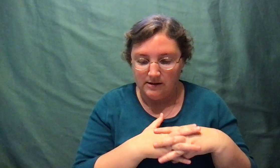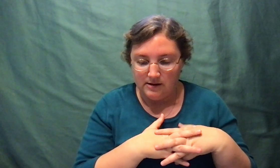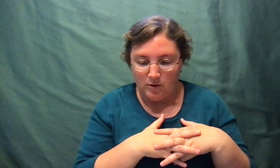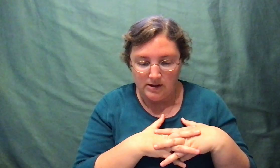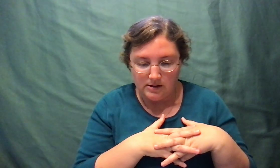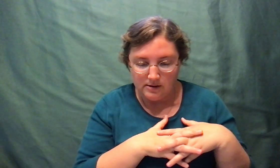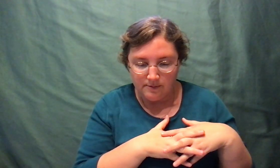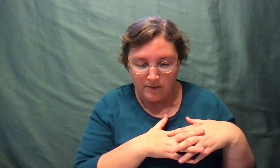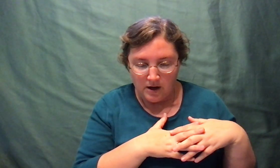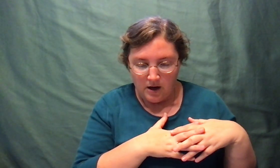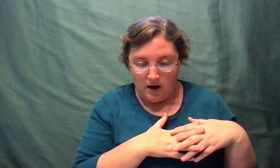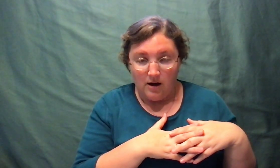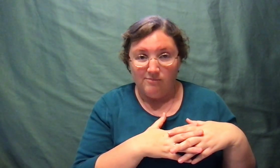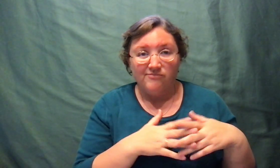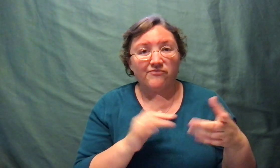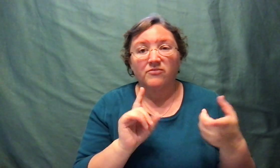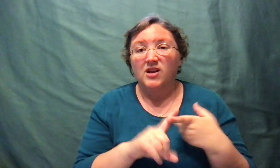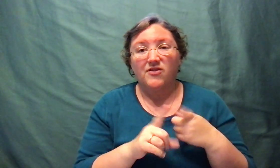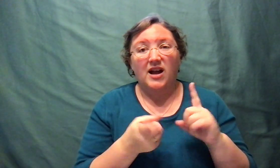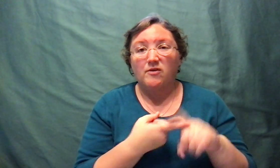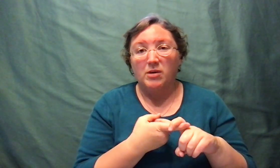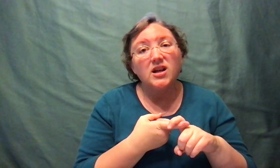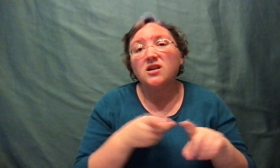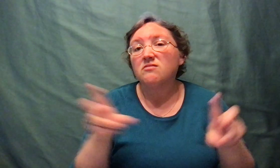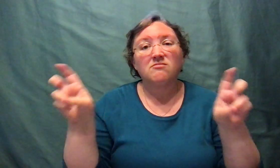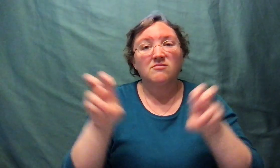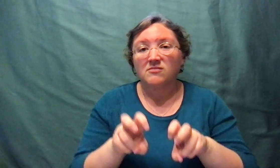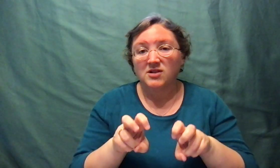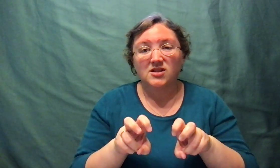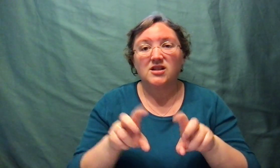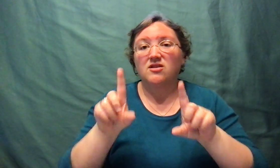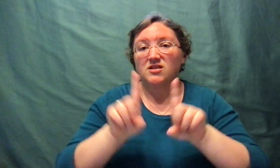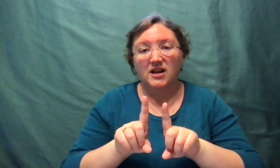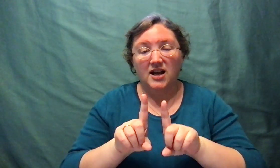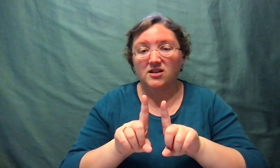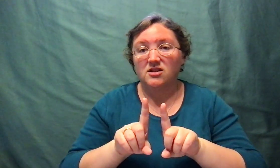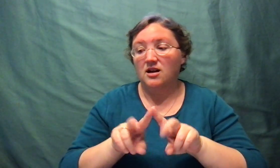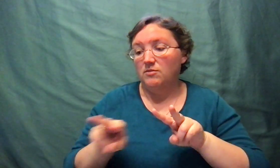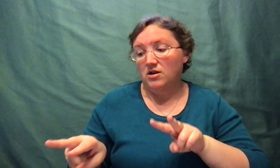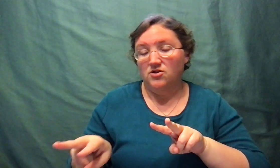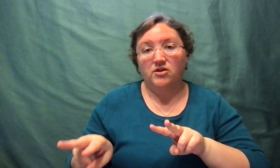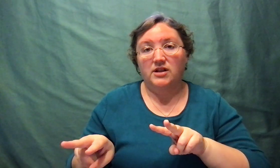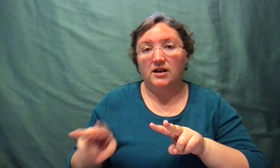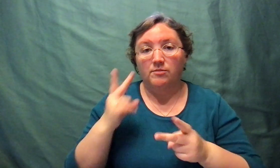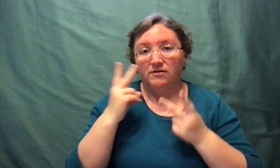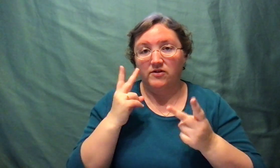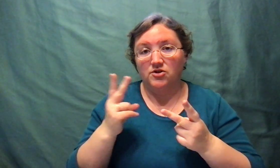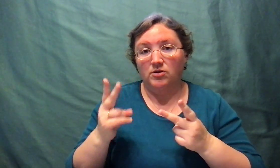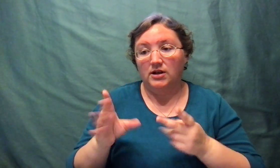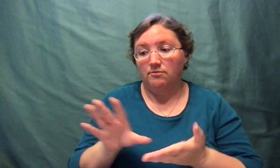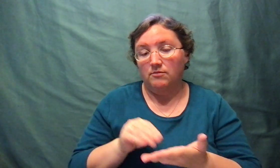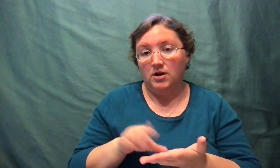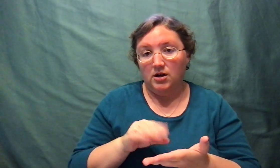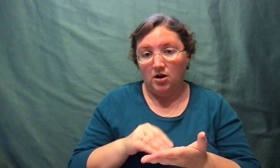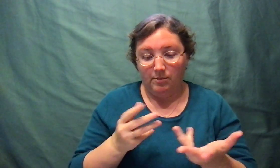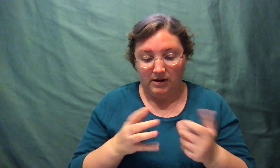at once. If they have a buddy, sit or stand next to them so that they can be visually copying